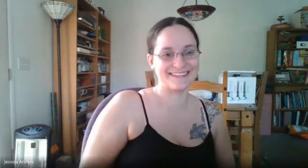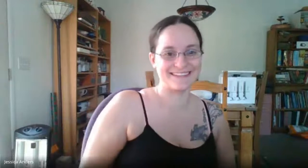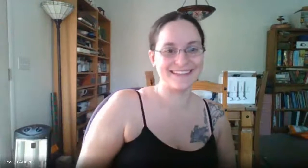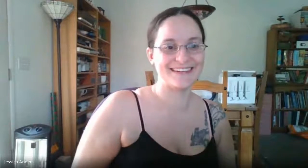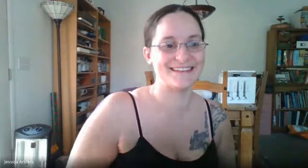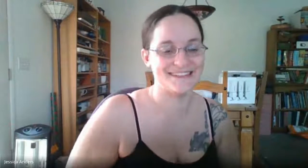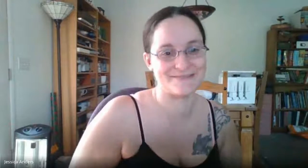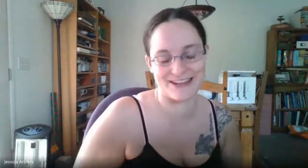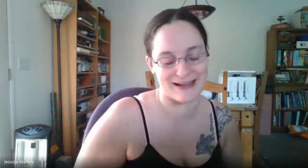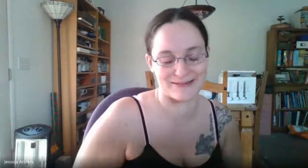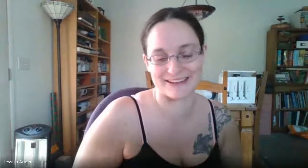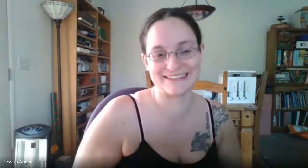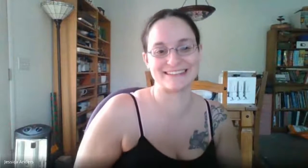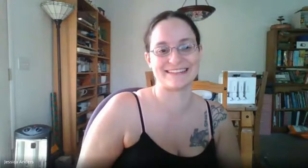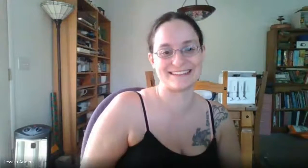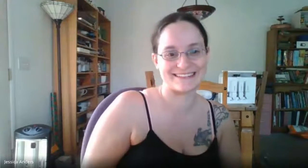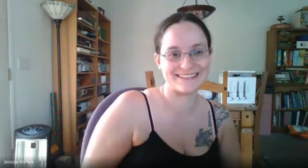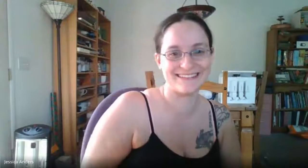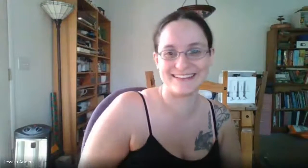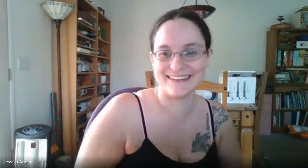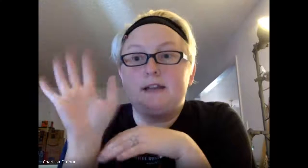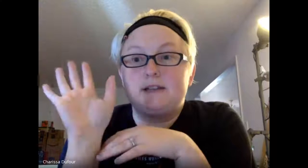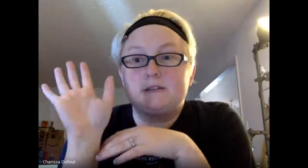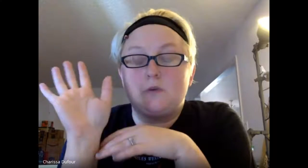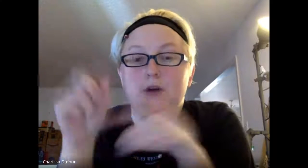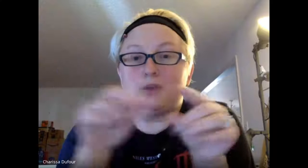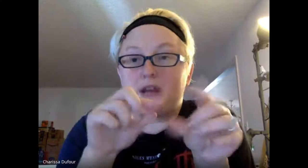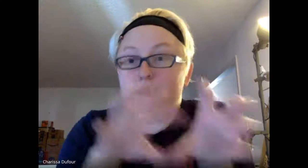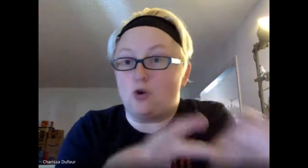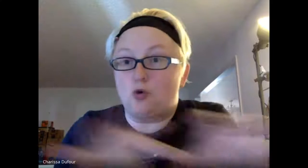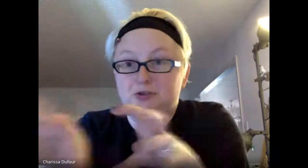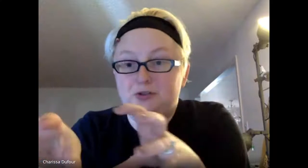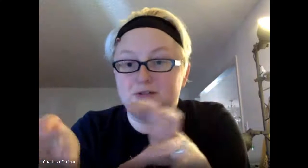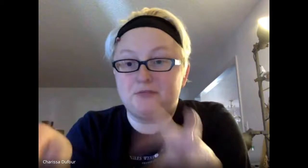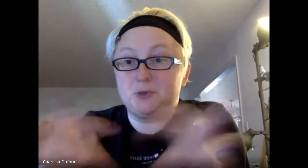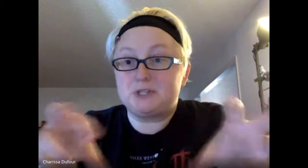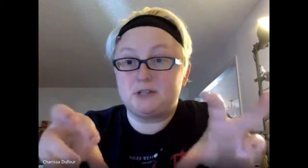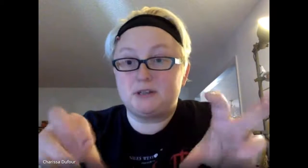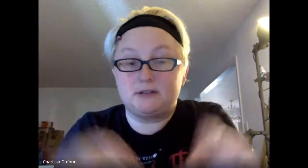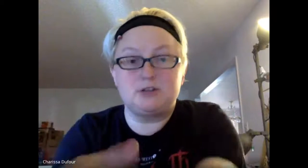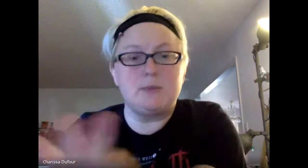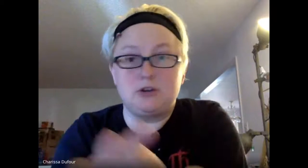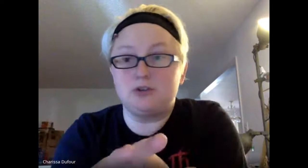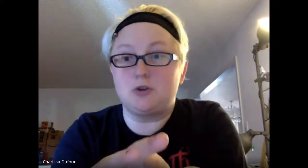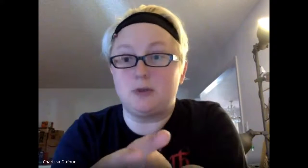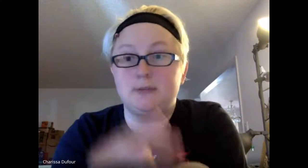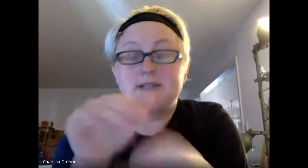She was not happy about it. Well, I find as the one with kind of an older deaf person in the, because I mean, your two are babies. I find I do